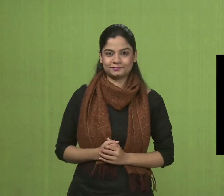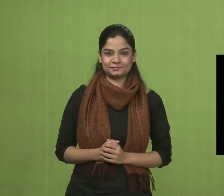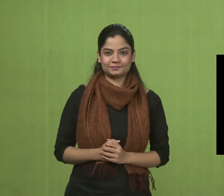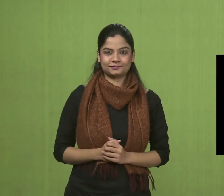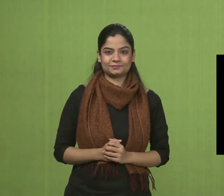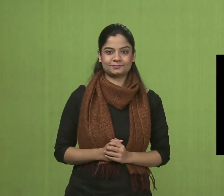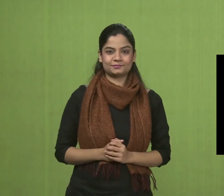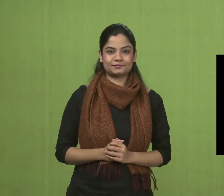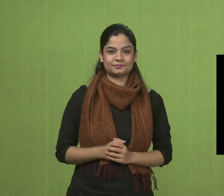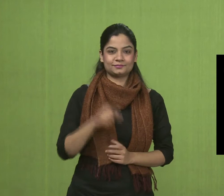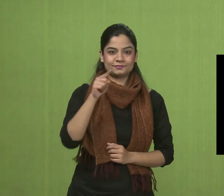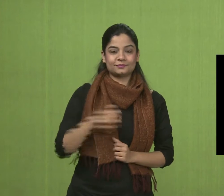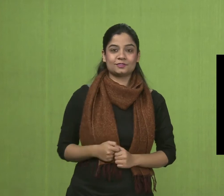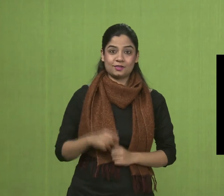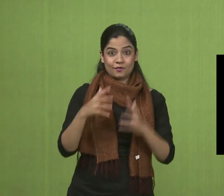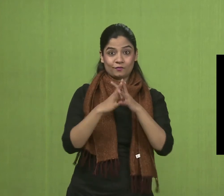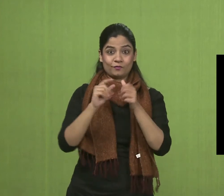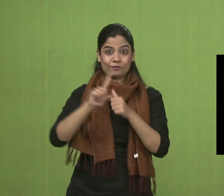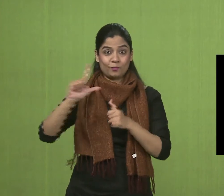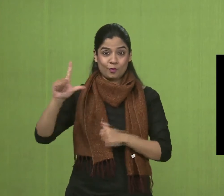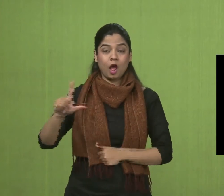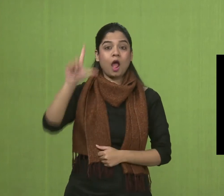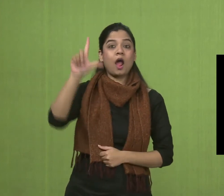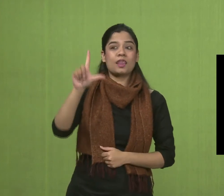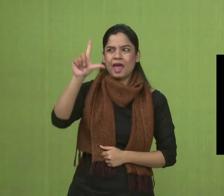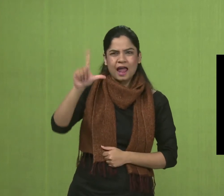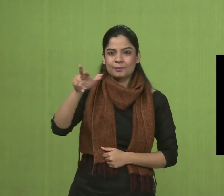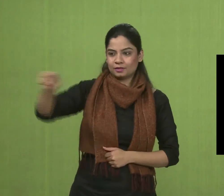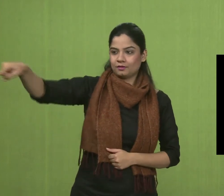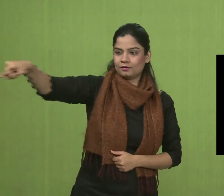This is L-shaped kitchen. L is 2 walls adjacent to each other